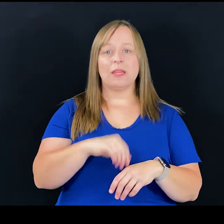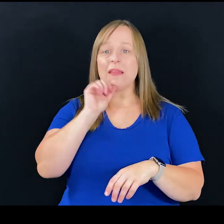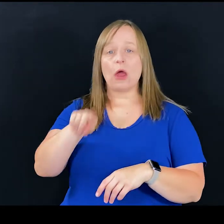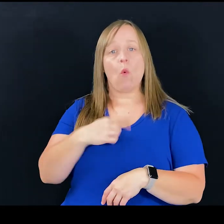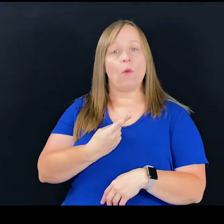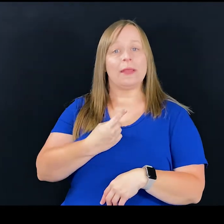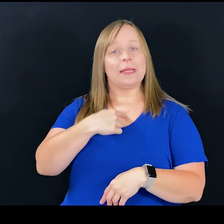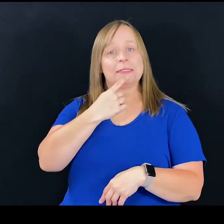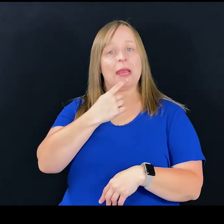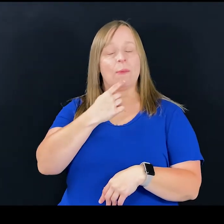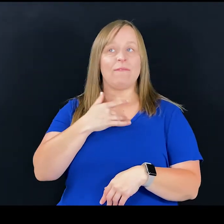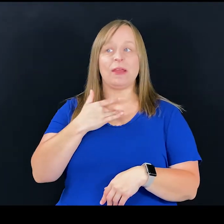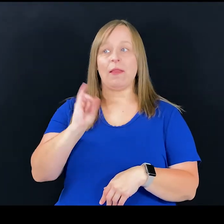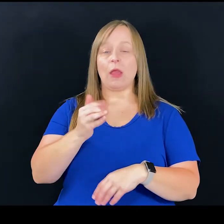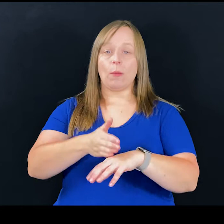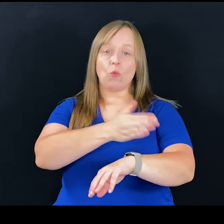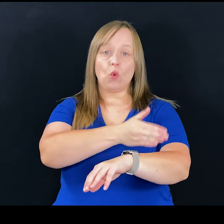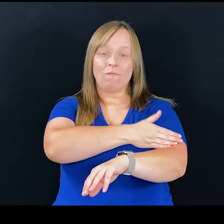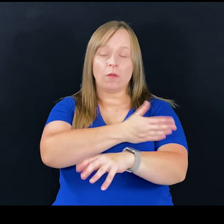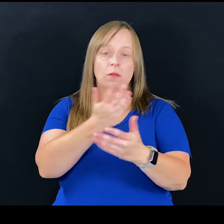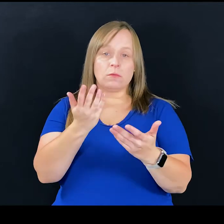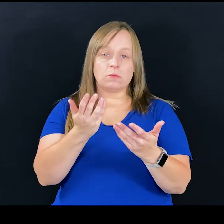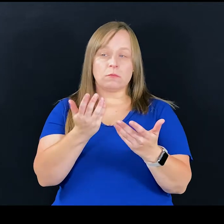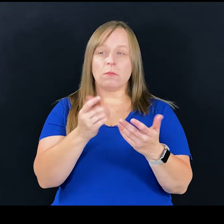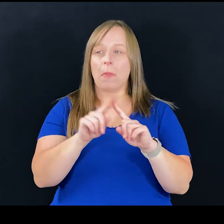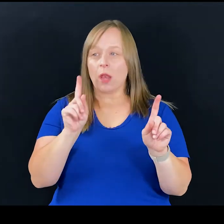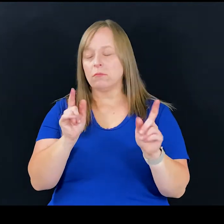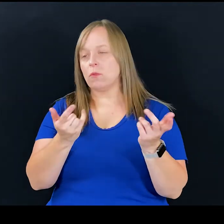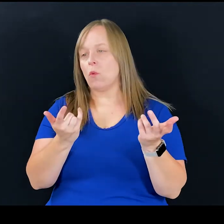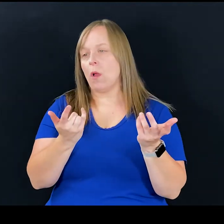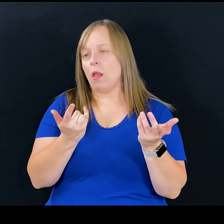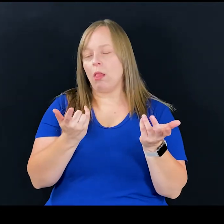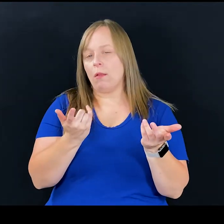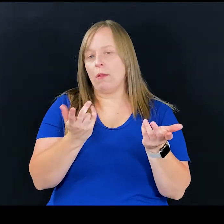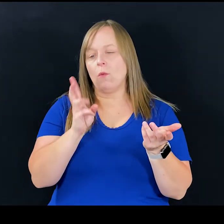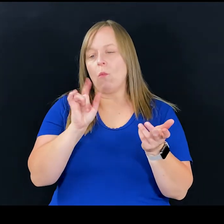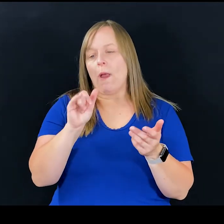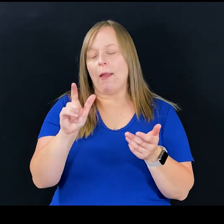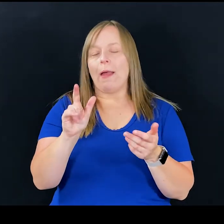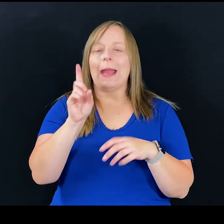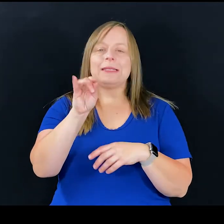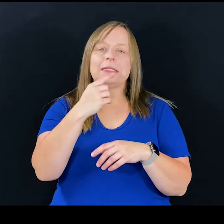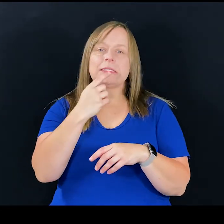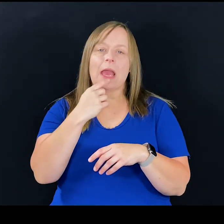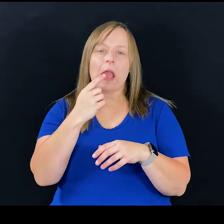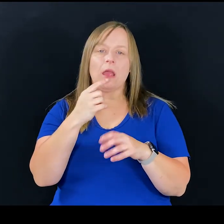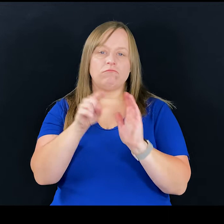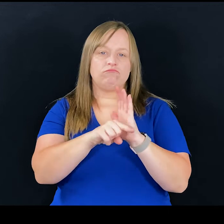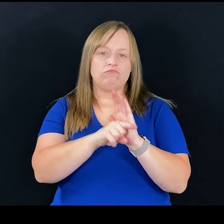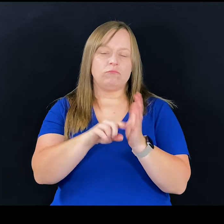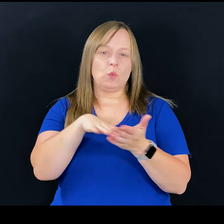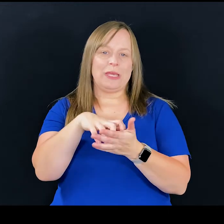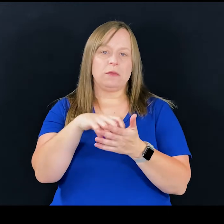know, not only did I say what I feel like I could improve on, but I did say